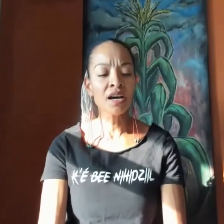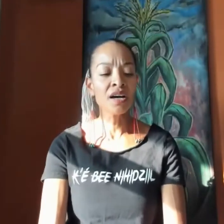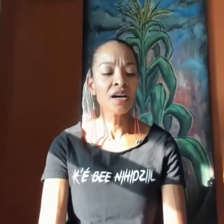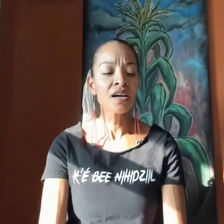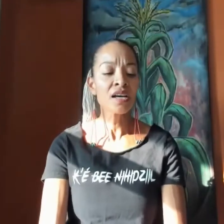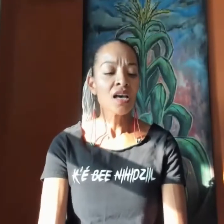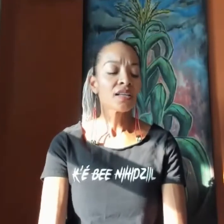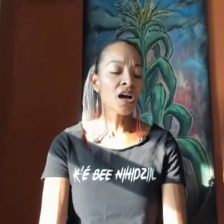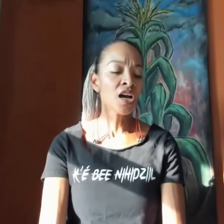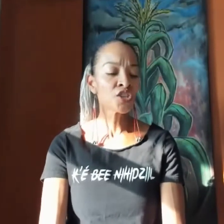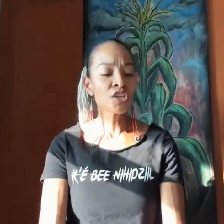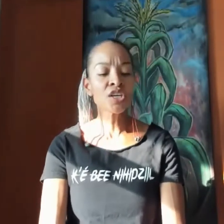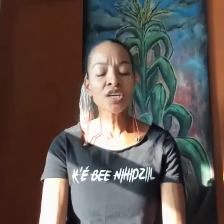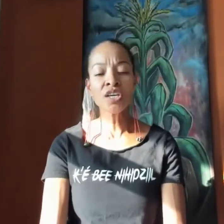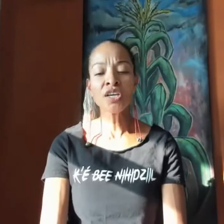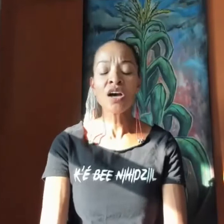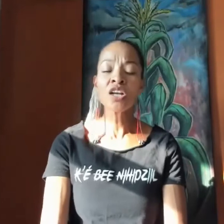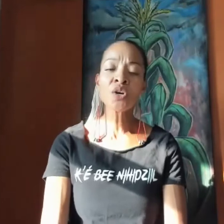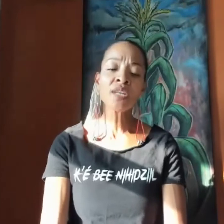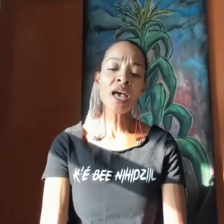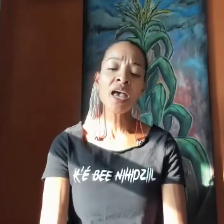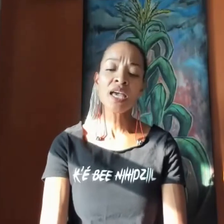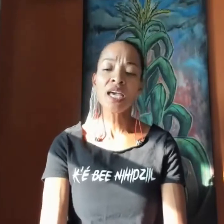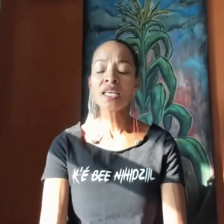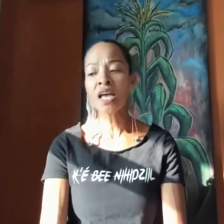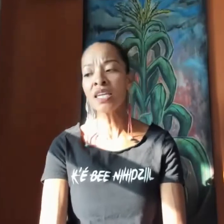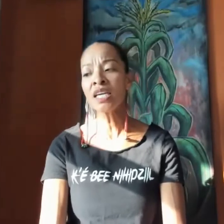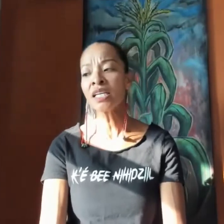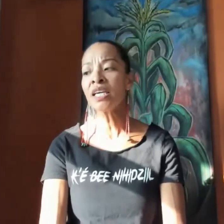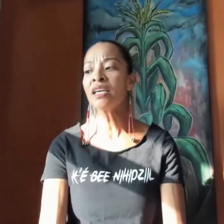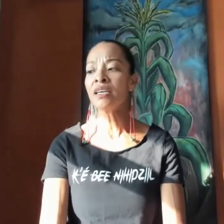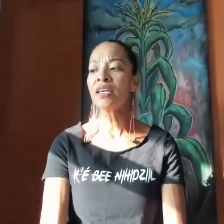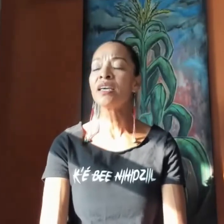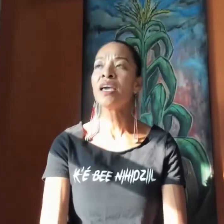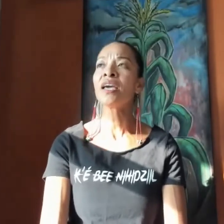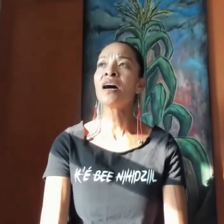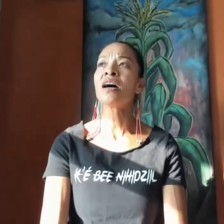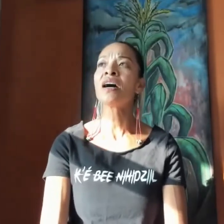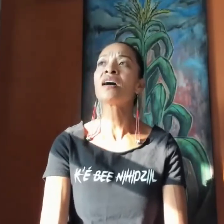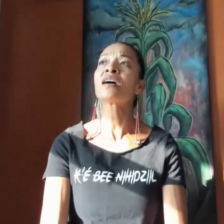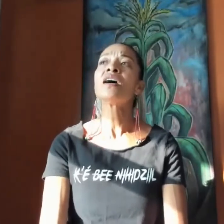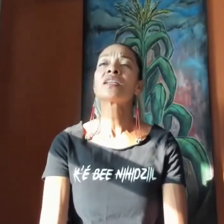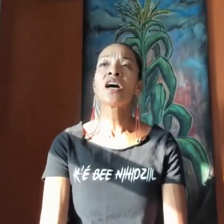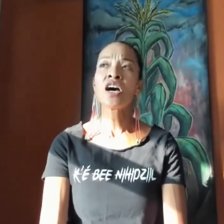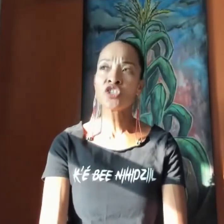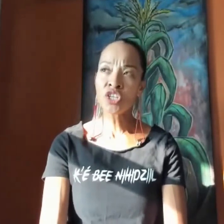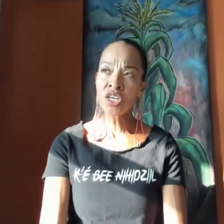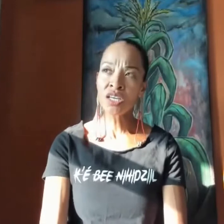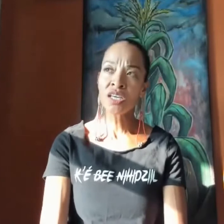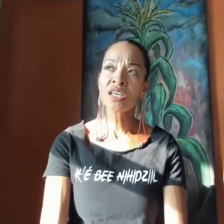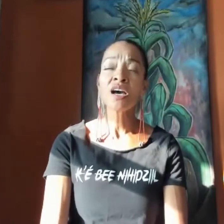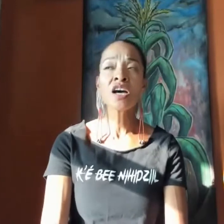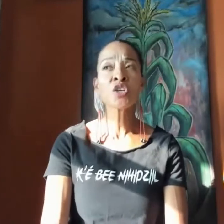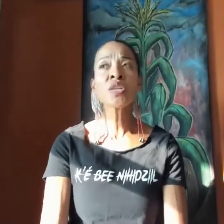heya ashe e atone e tanikle heya ashe